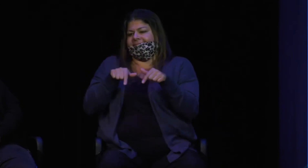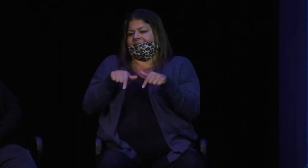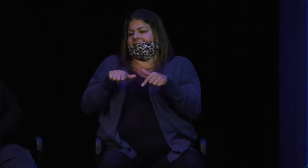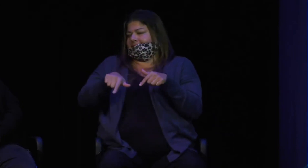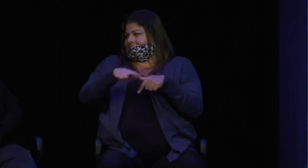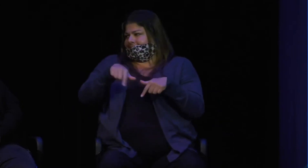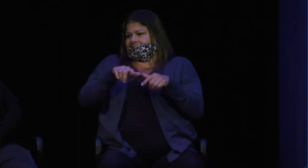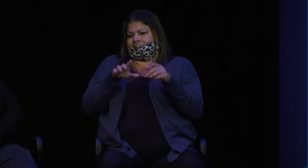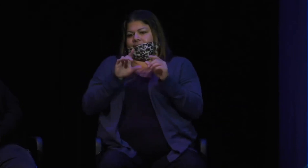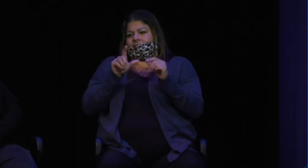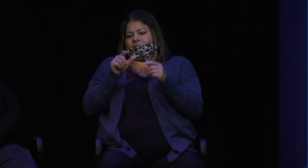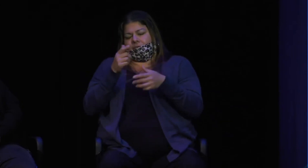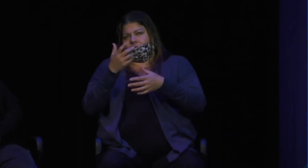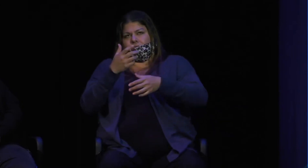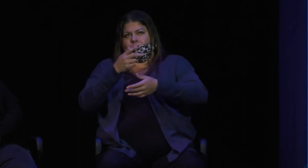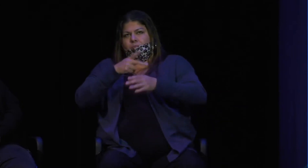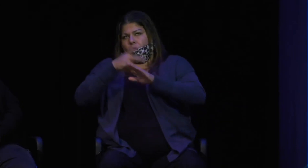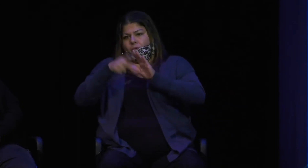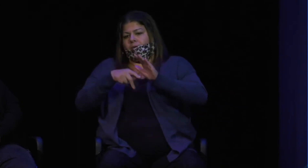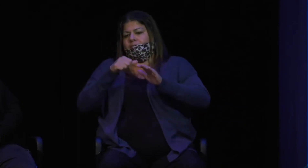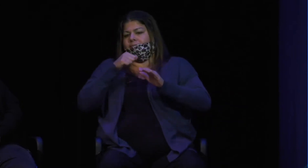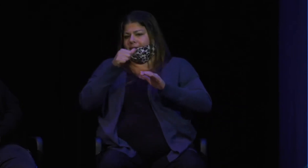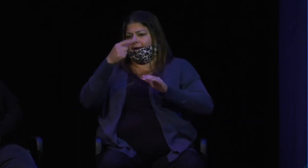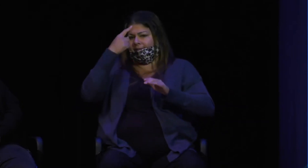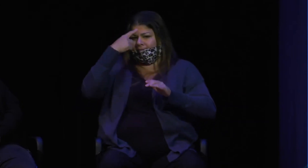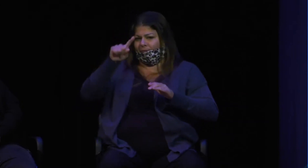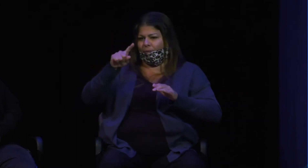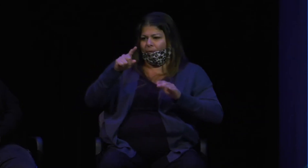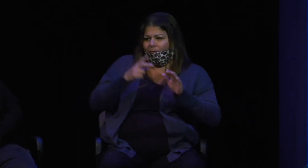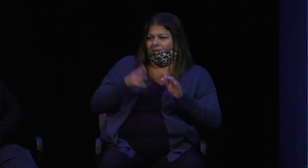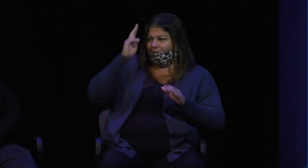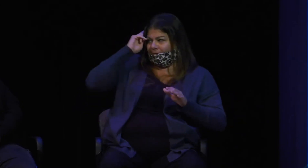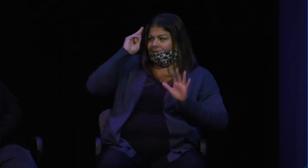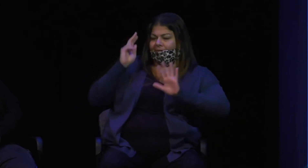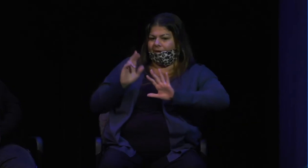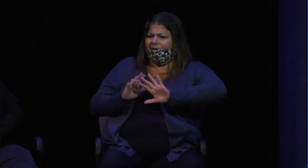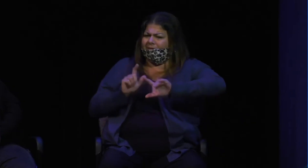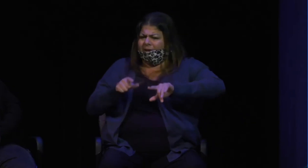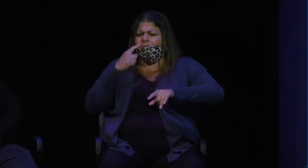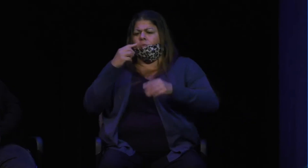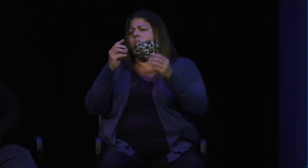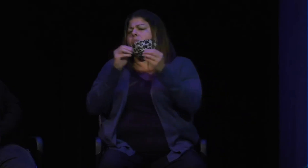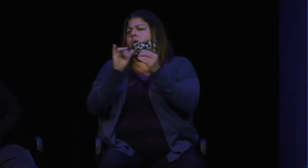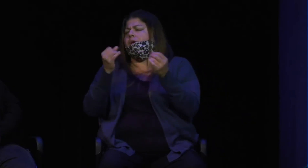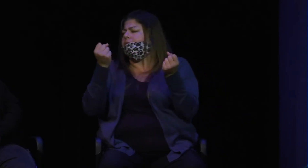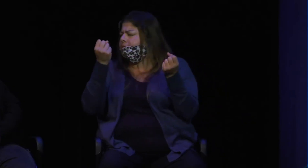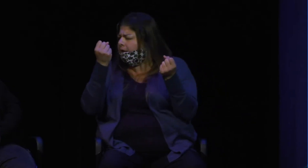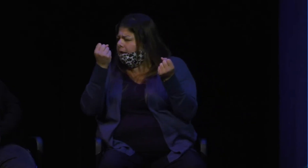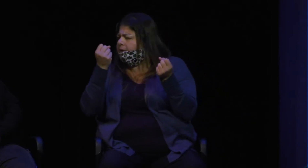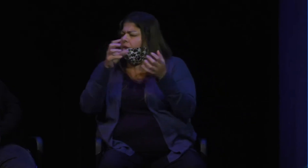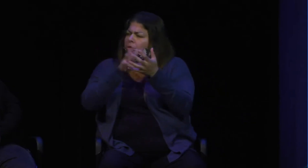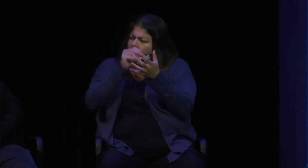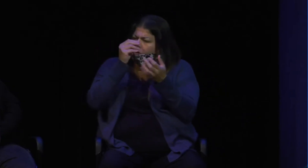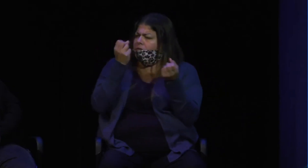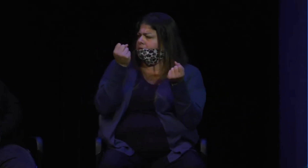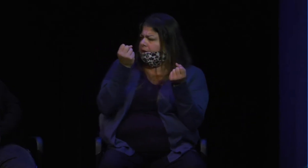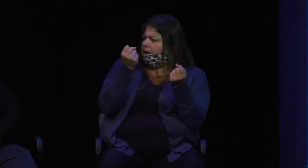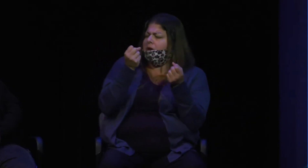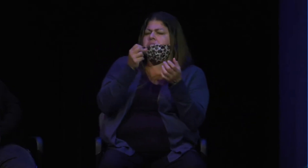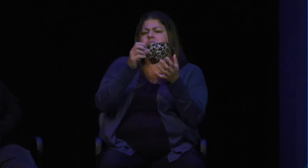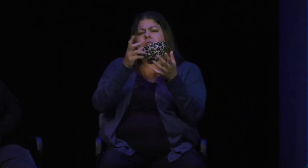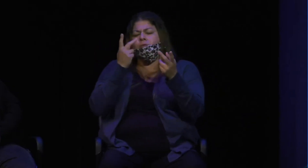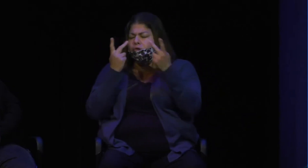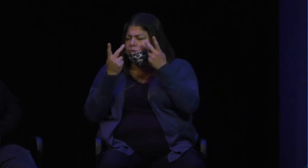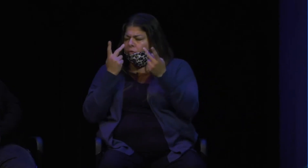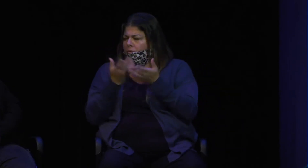cochlear implant, especially in the way that Ruben did it, made it look negative because it definitely wasn't part of the program that he was